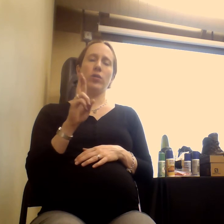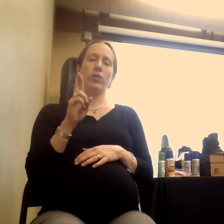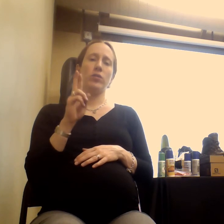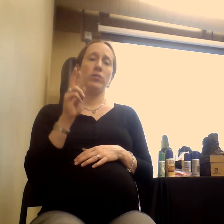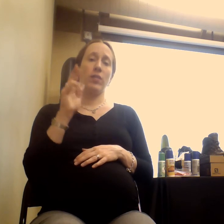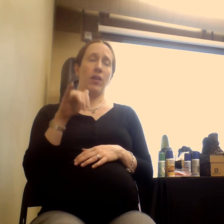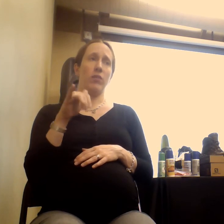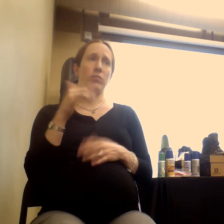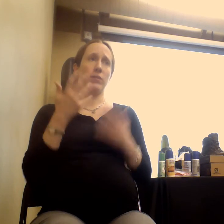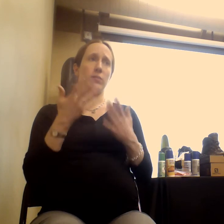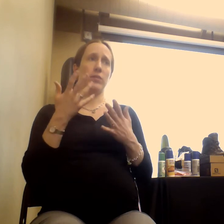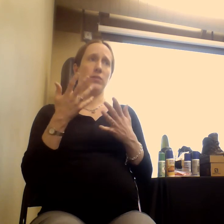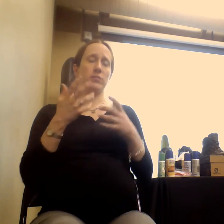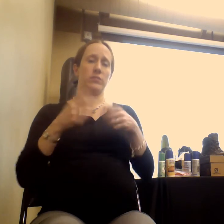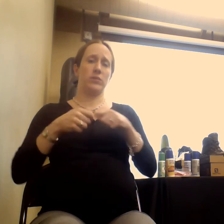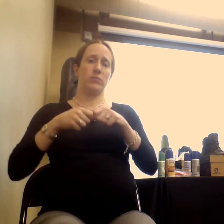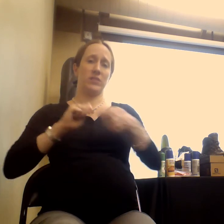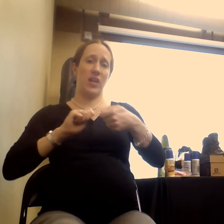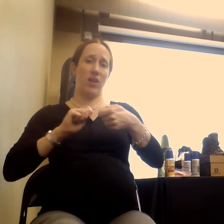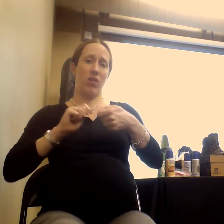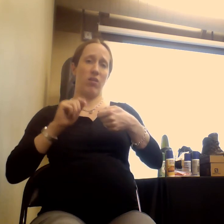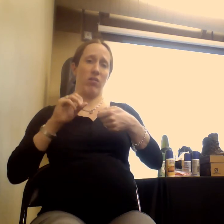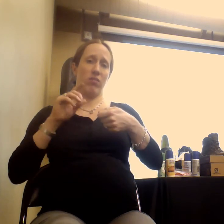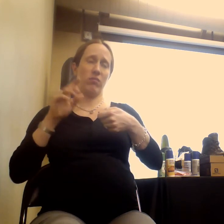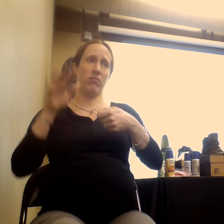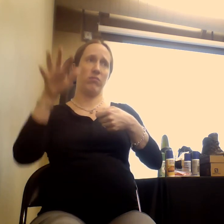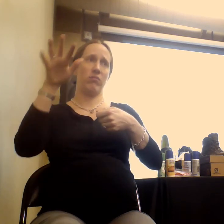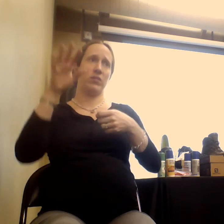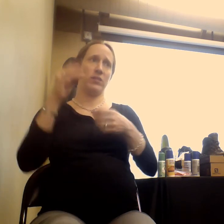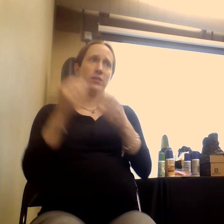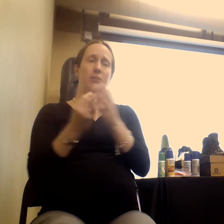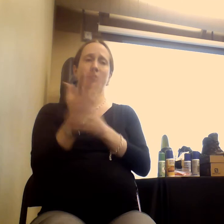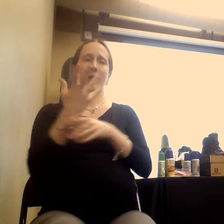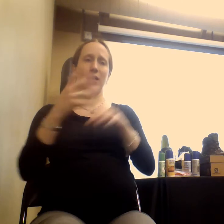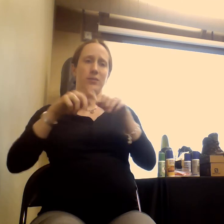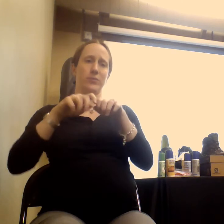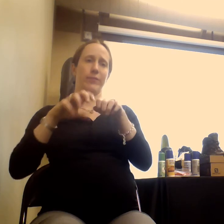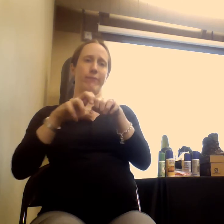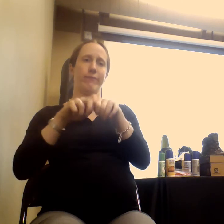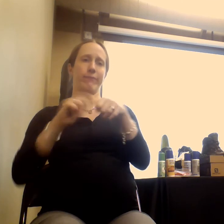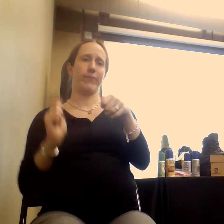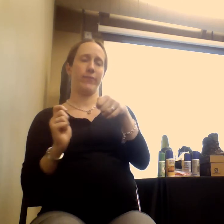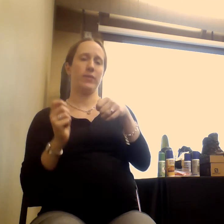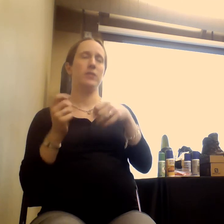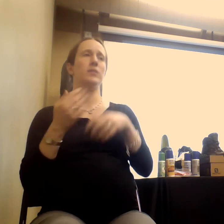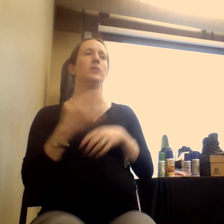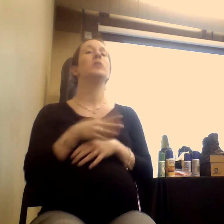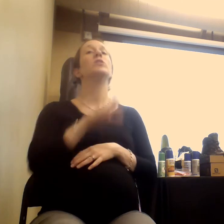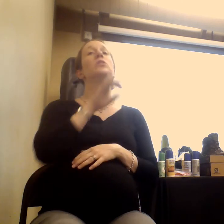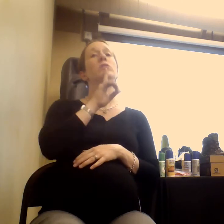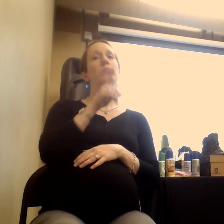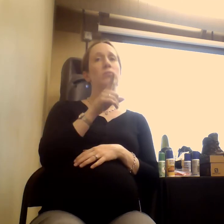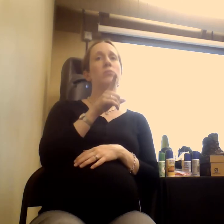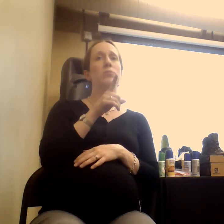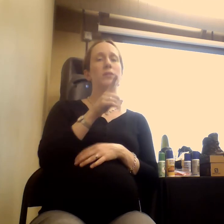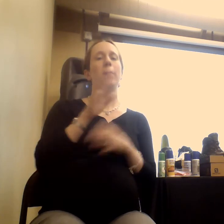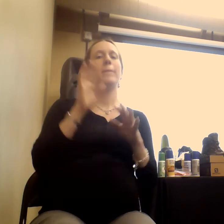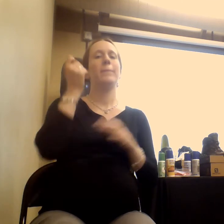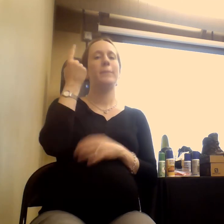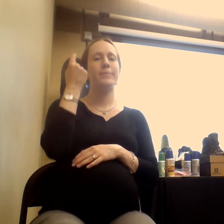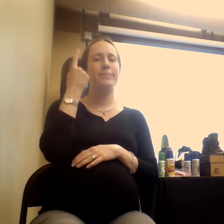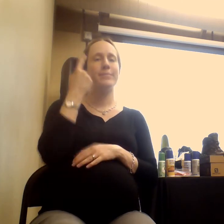there. That's true. That's why there's different types of gaiters, and there's some that are thicker than others.